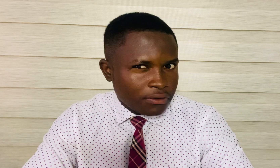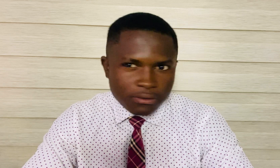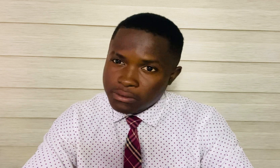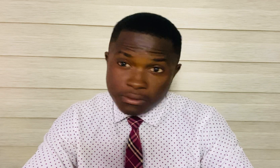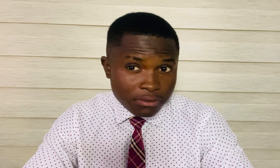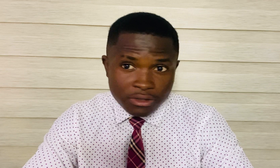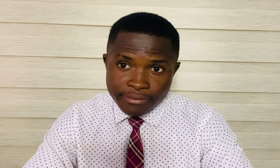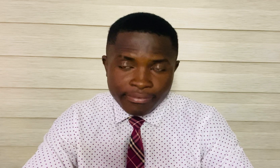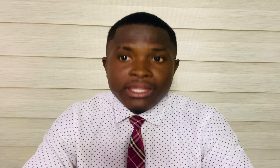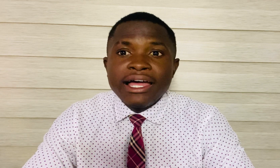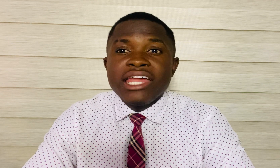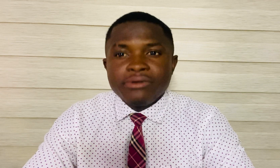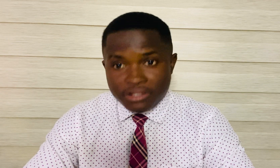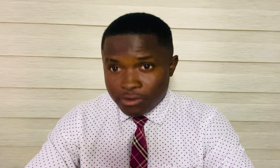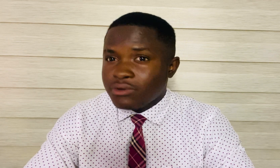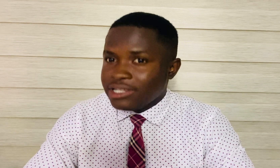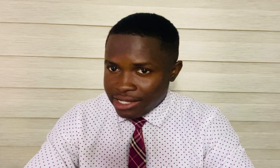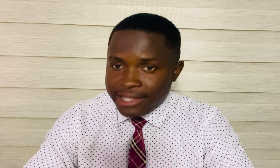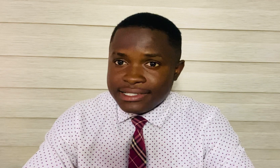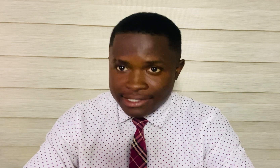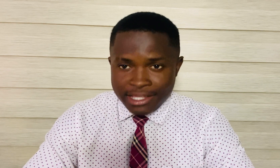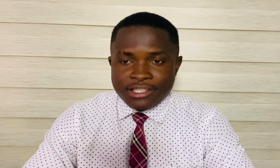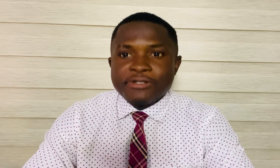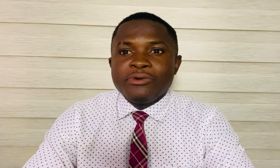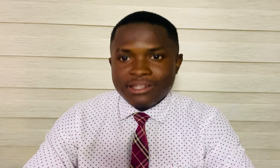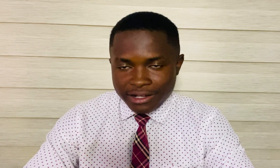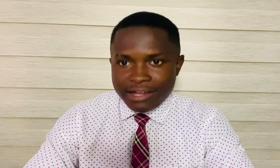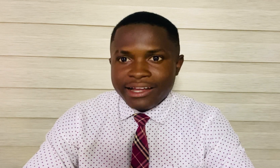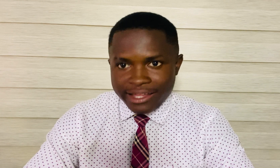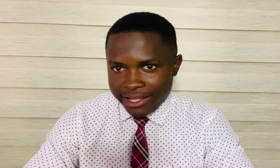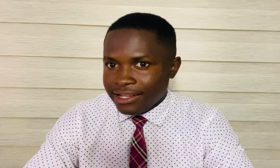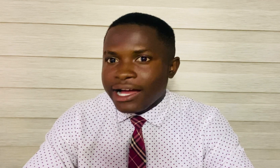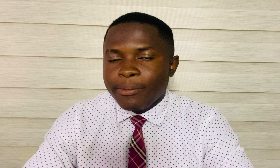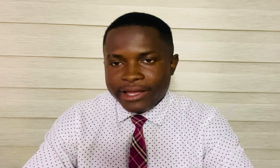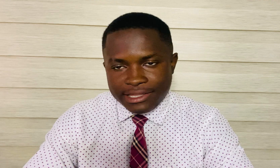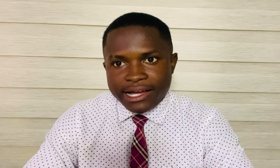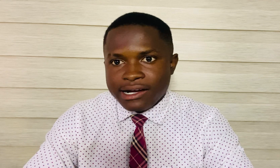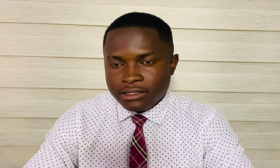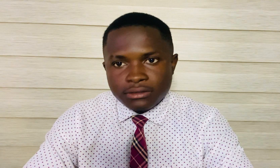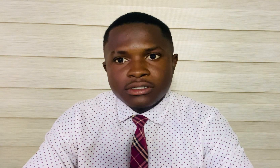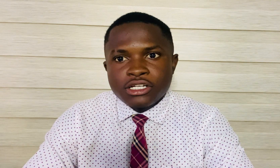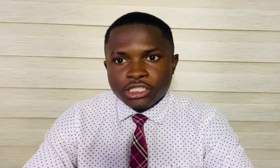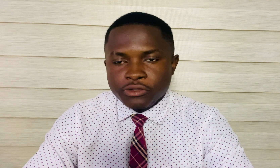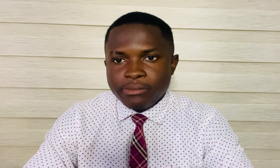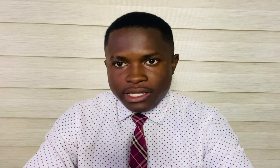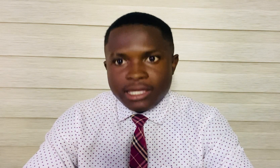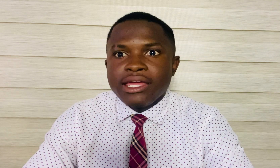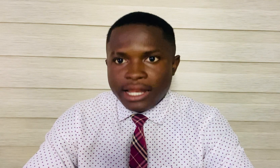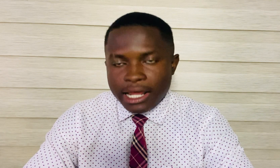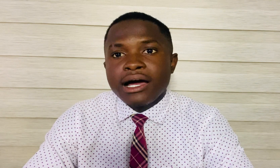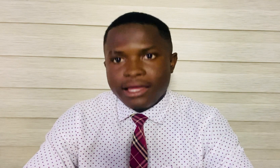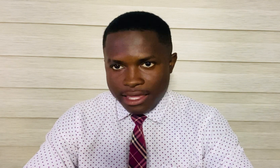no and we do yes. So we nod our head up and down to mean